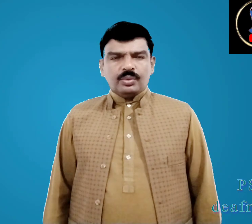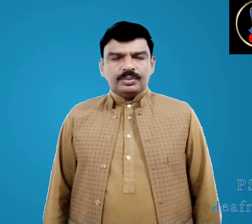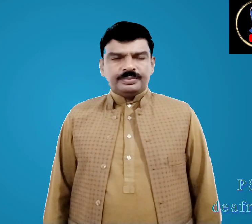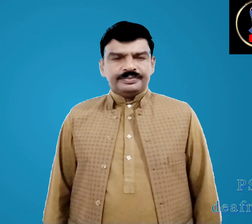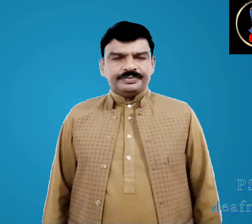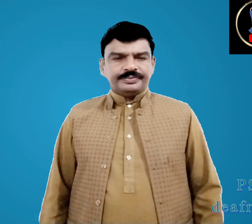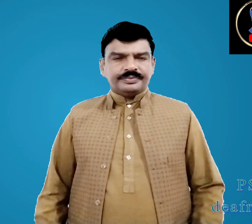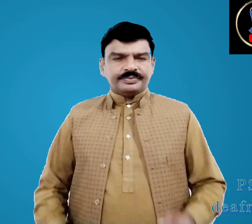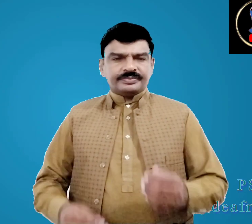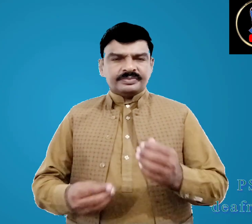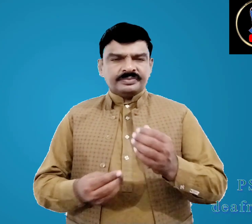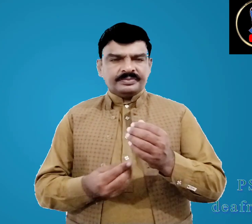grow,